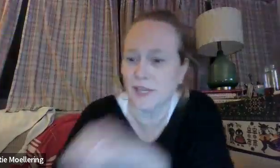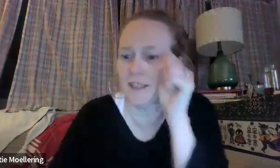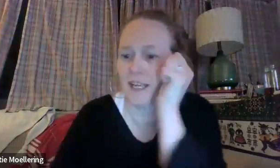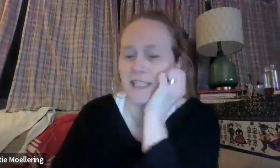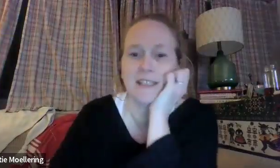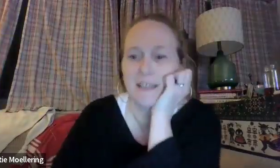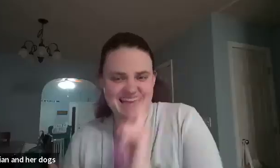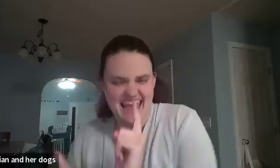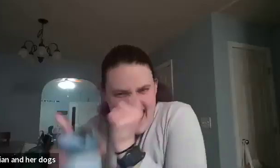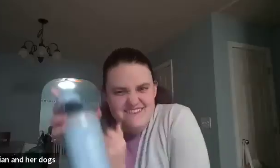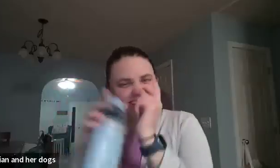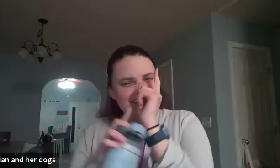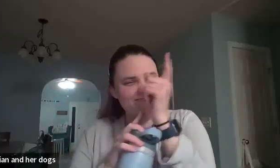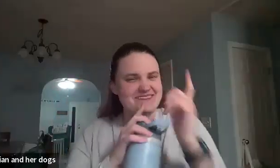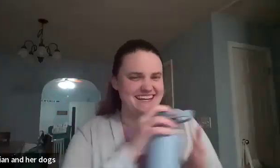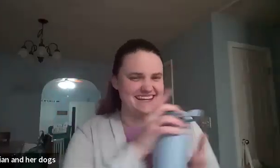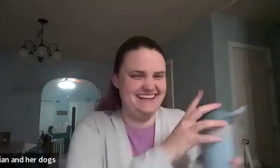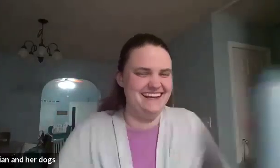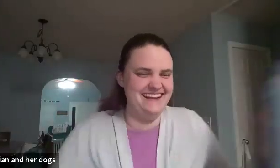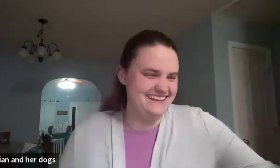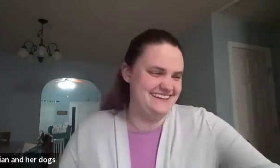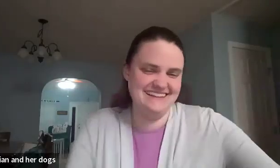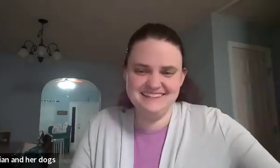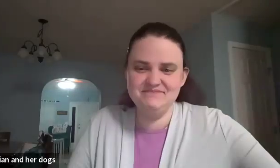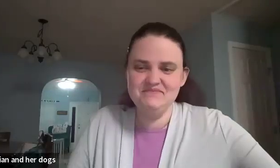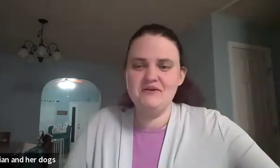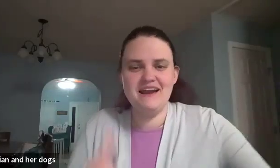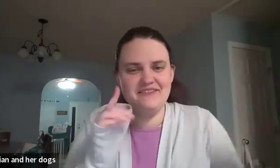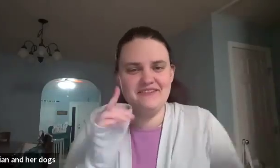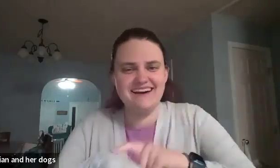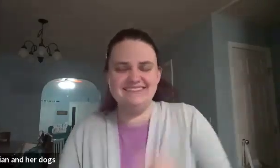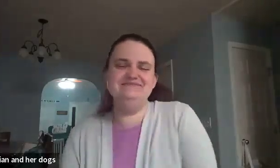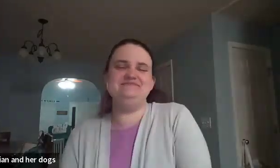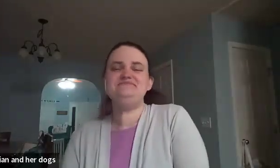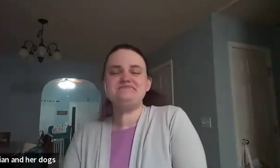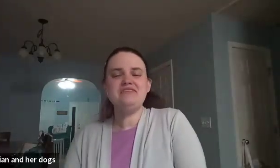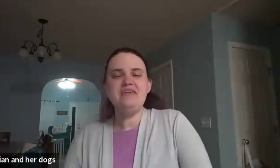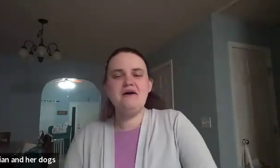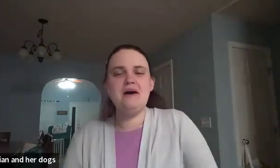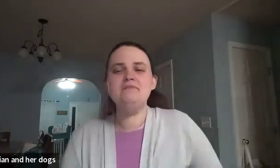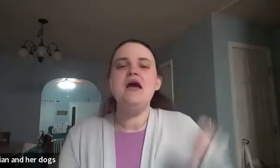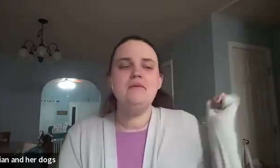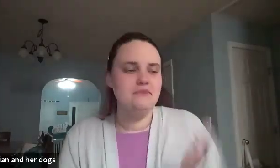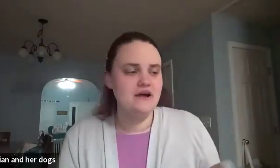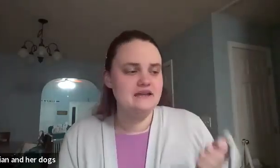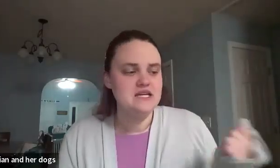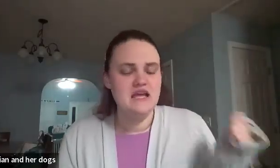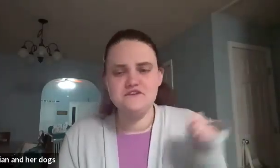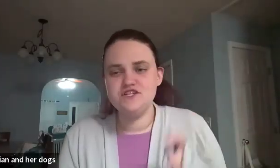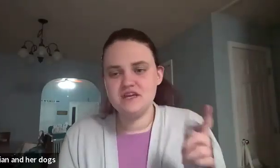of the next, every minute, yeah. every minute, right on the dot. Um, but if you do